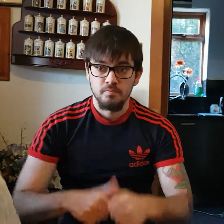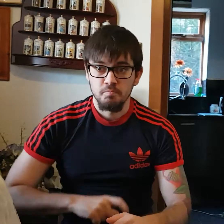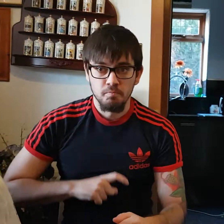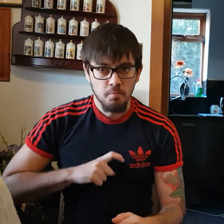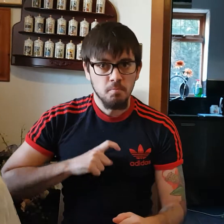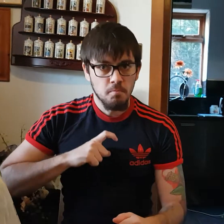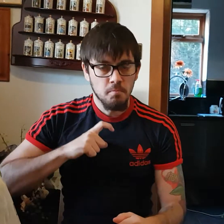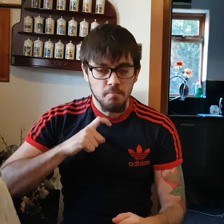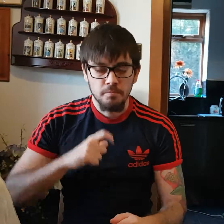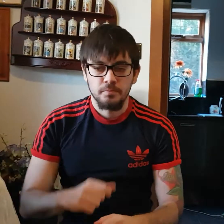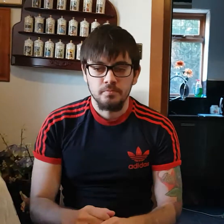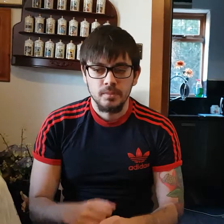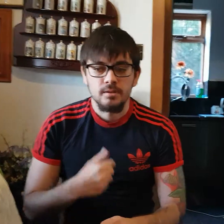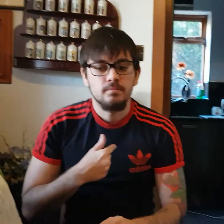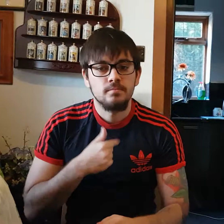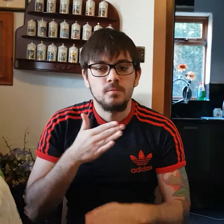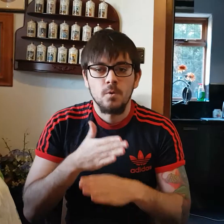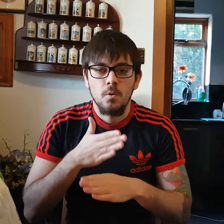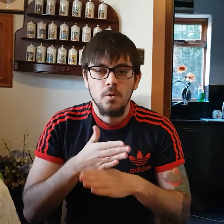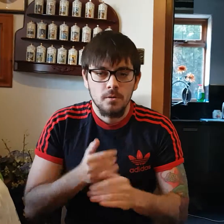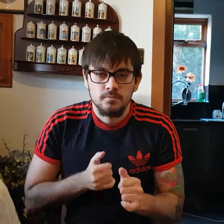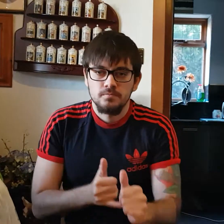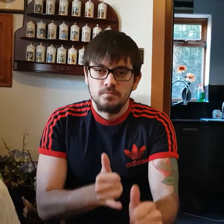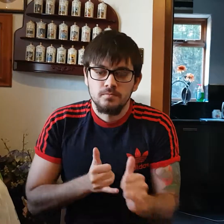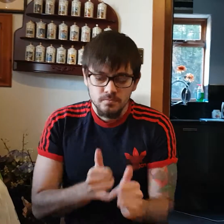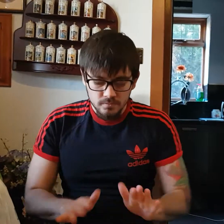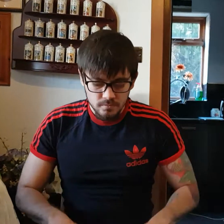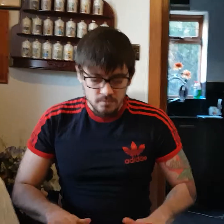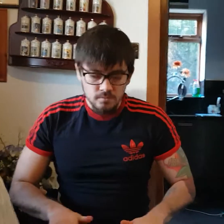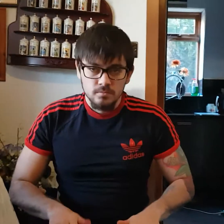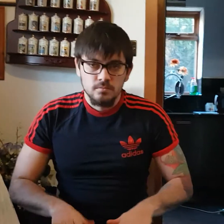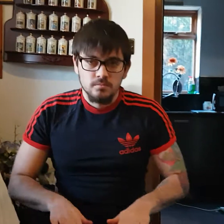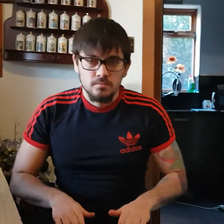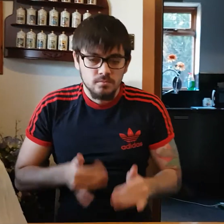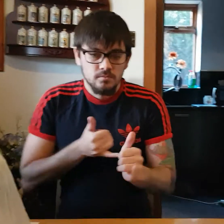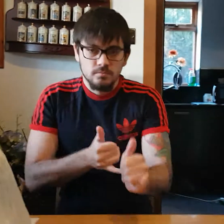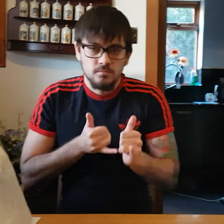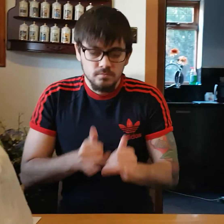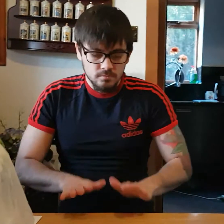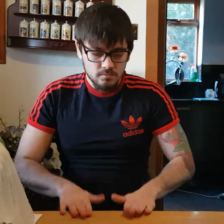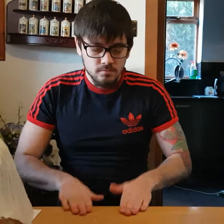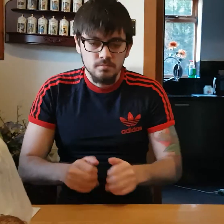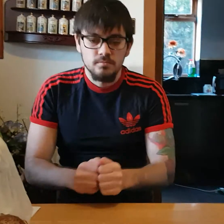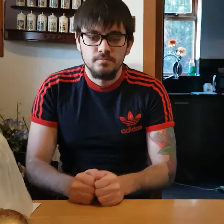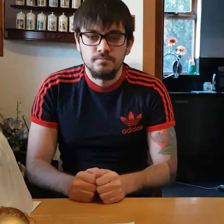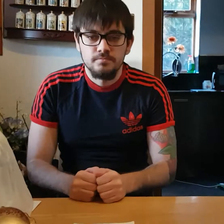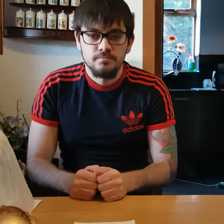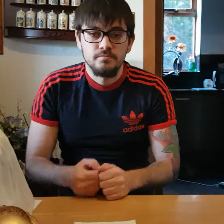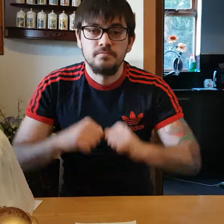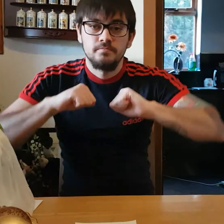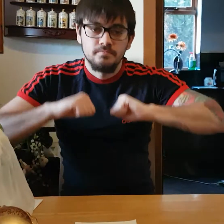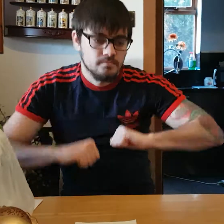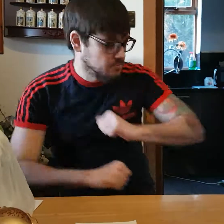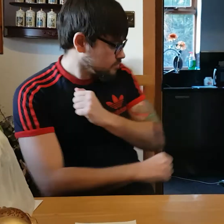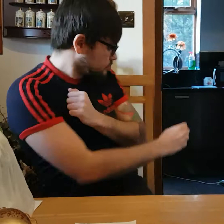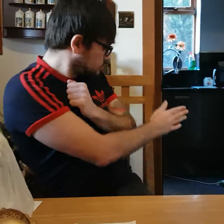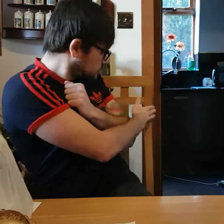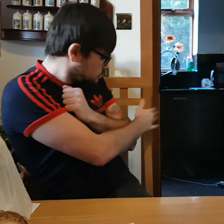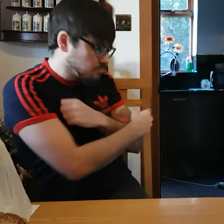Communication was good, and again it built my confidence. And I was working as a joiner, like in woodwork.